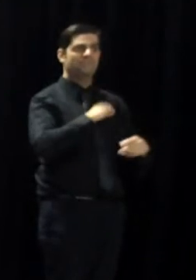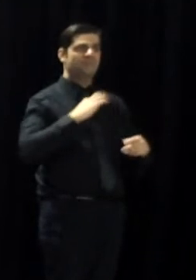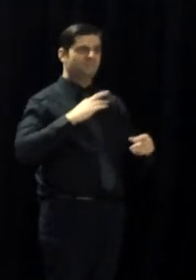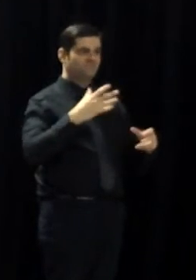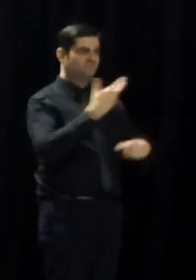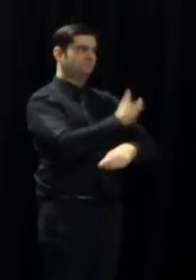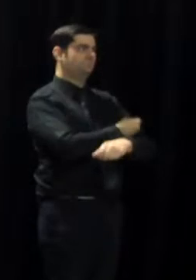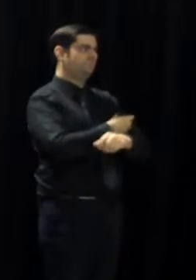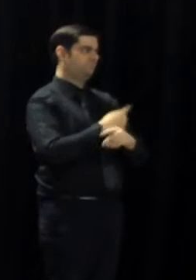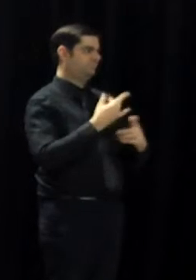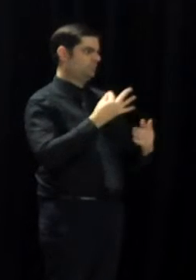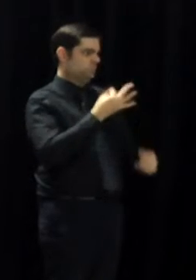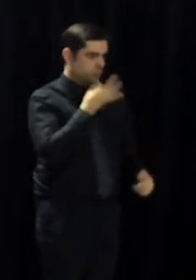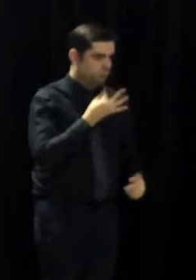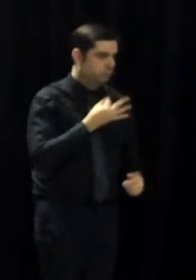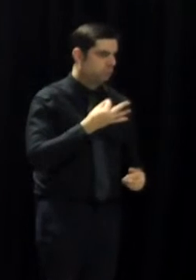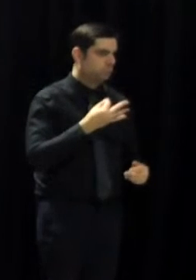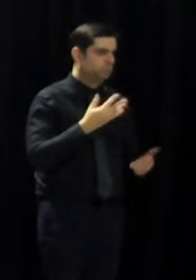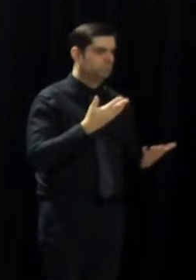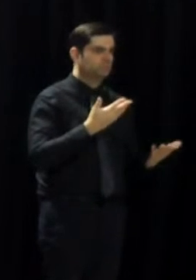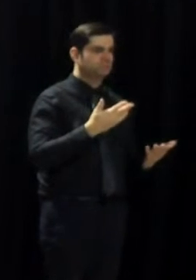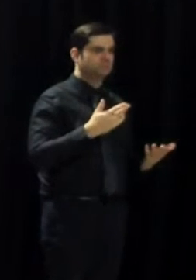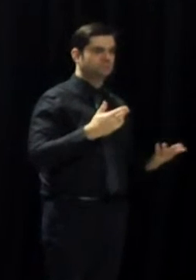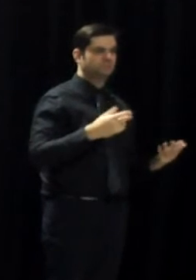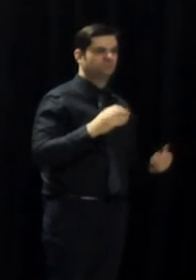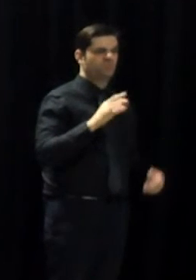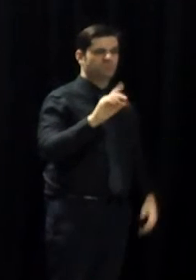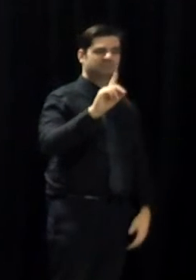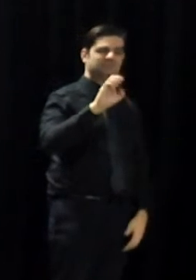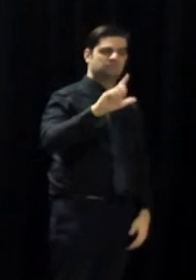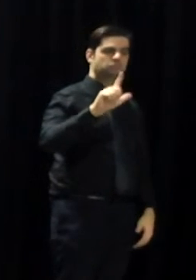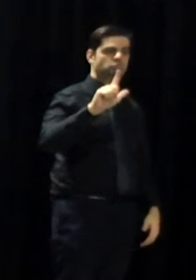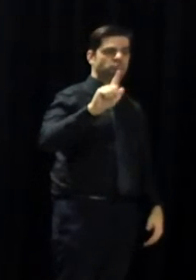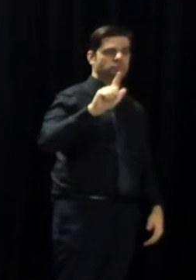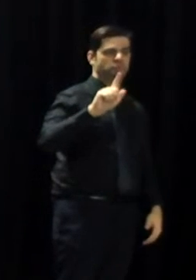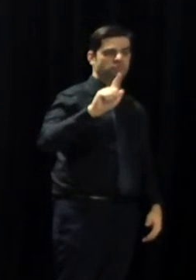with the network that was set up there, that's really the first day